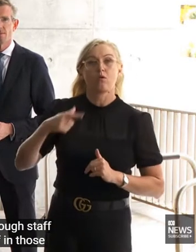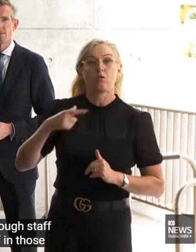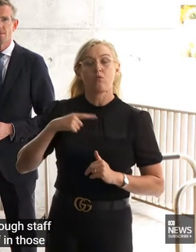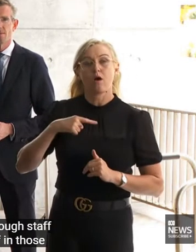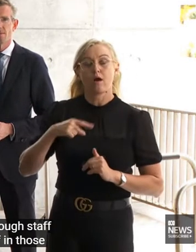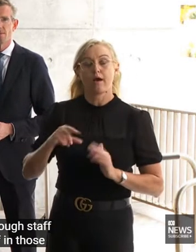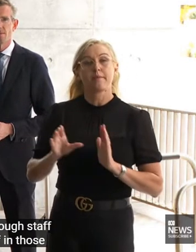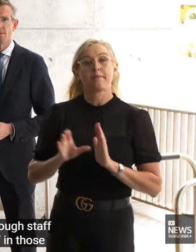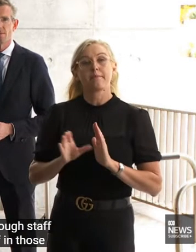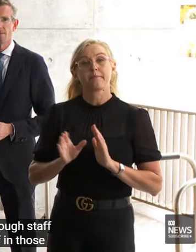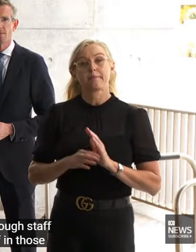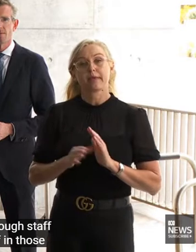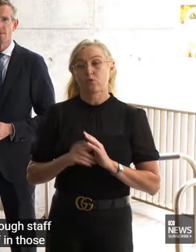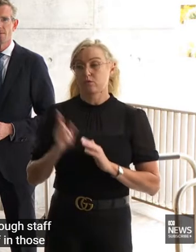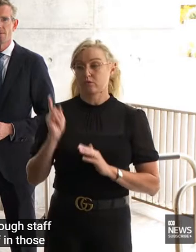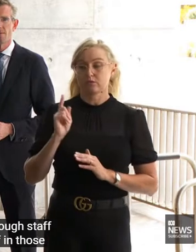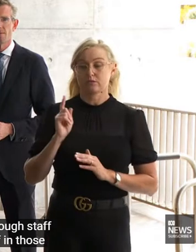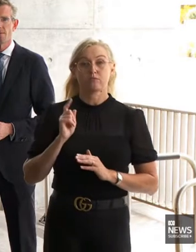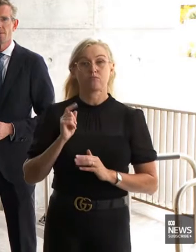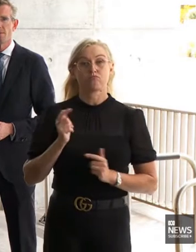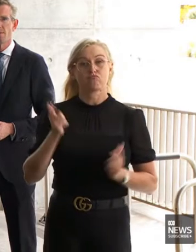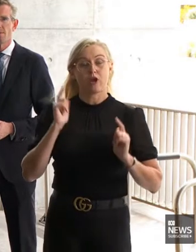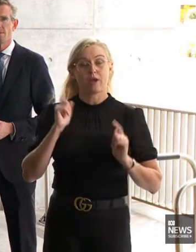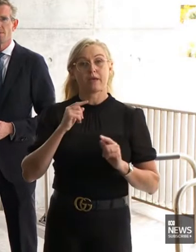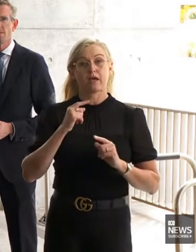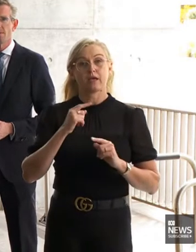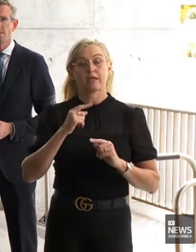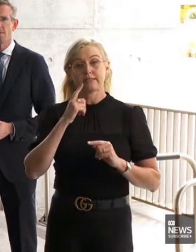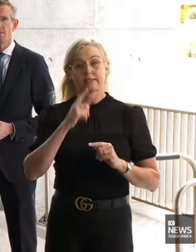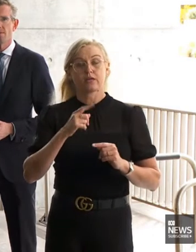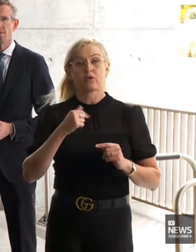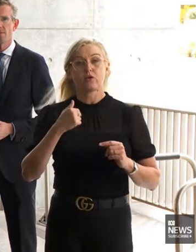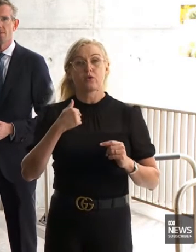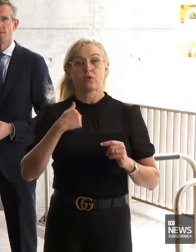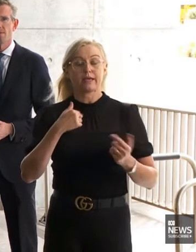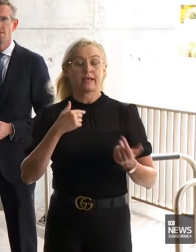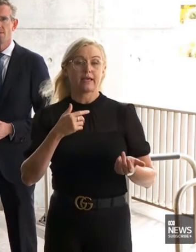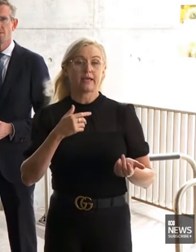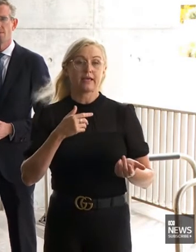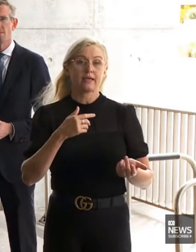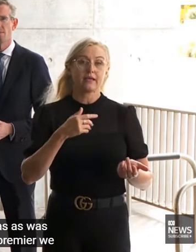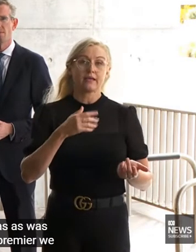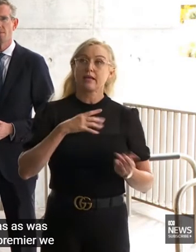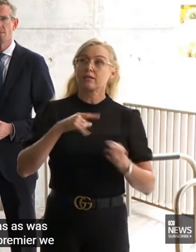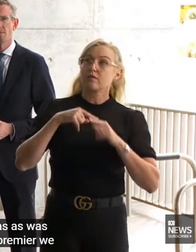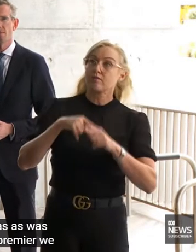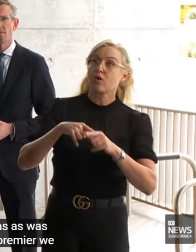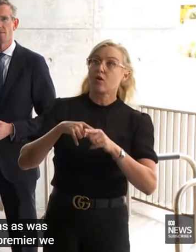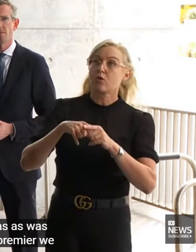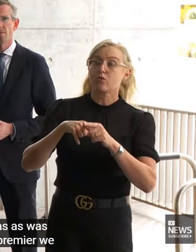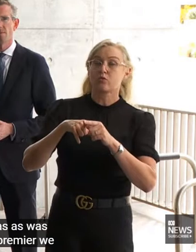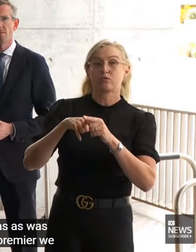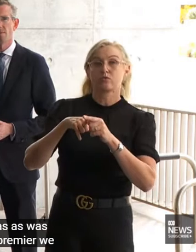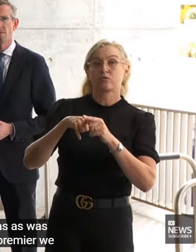as was just discussed by the Premier, we actually had to wind back on direction from the National Cabinet.